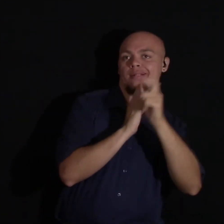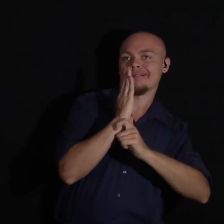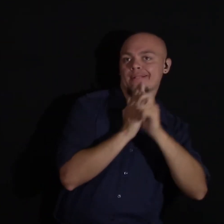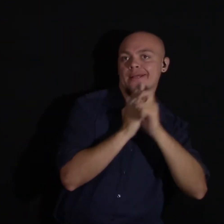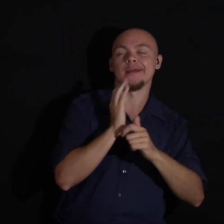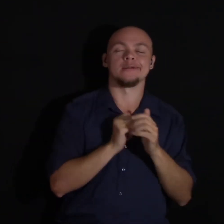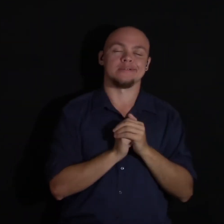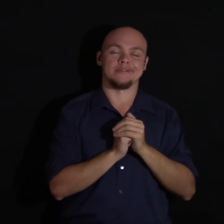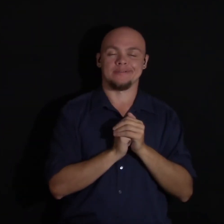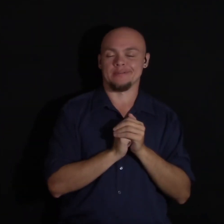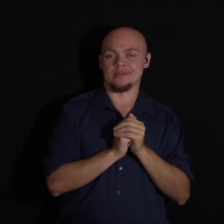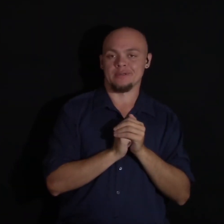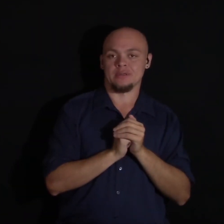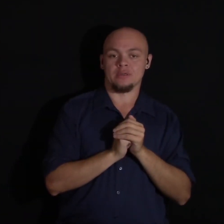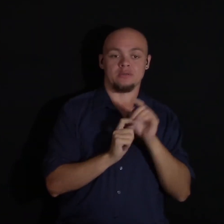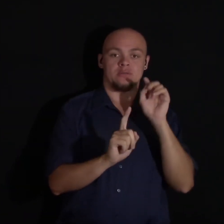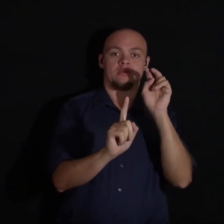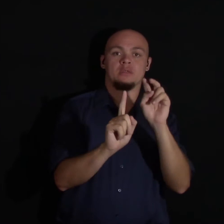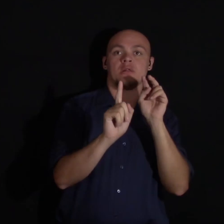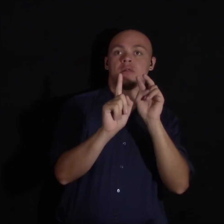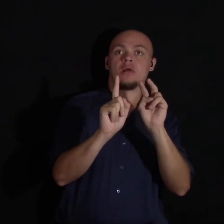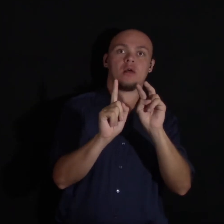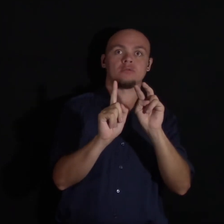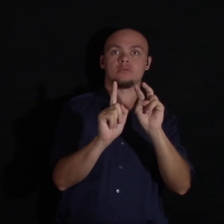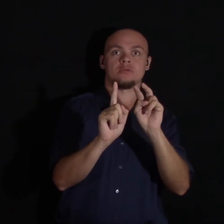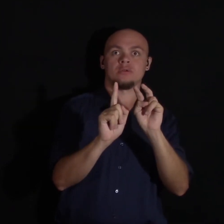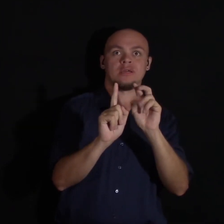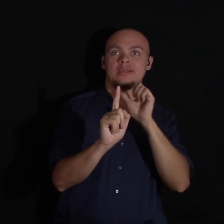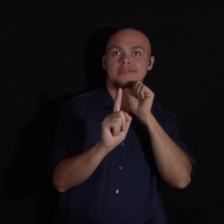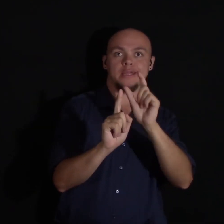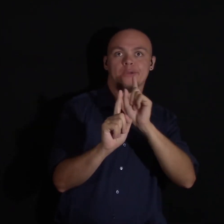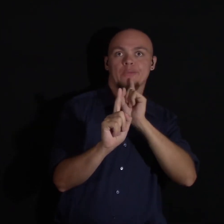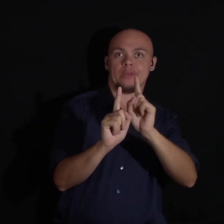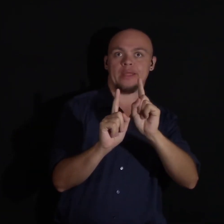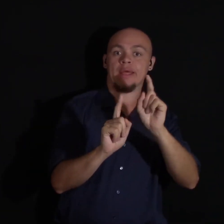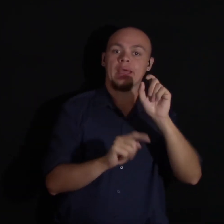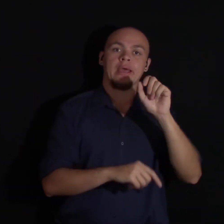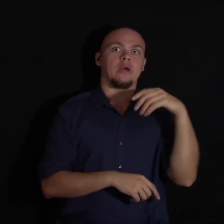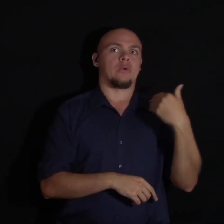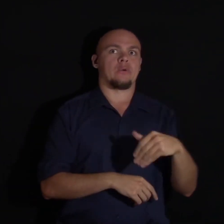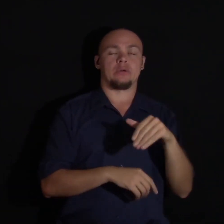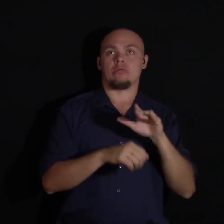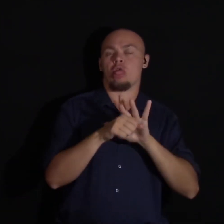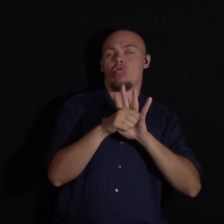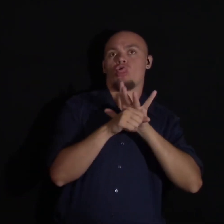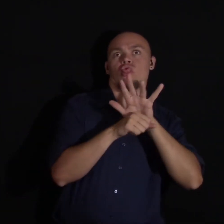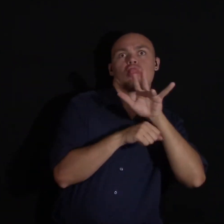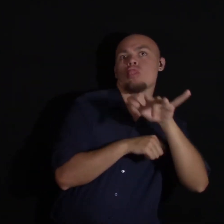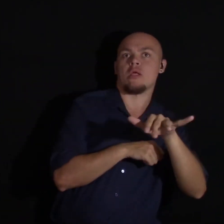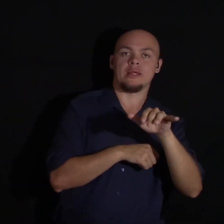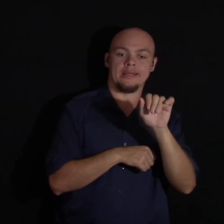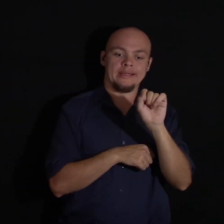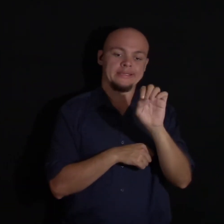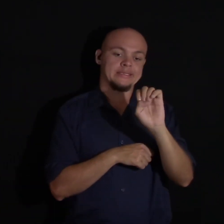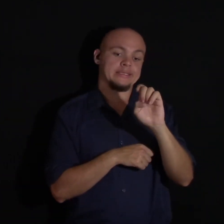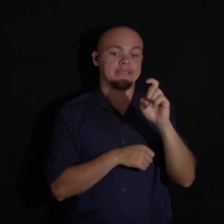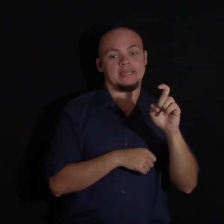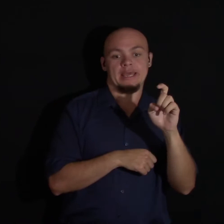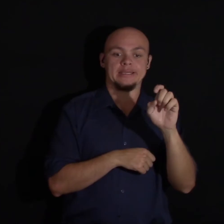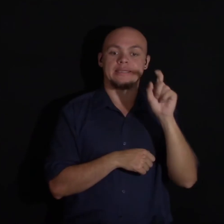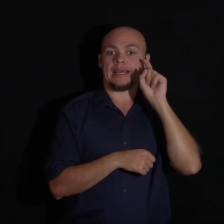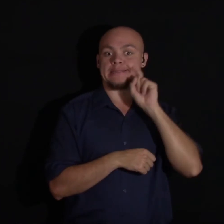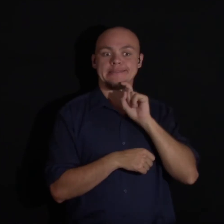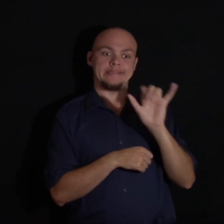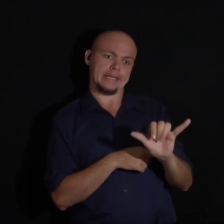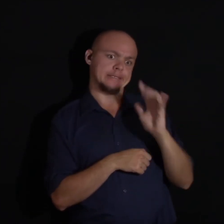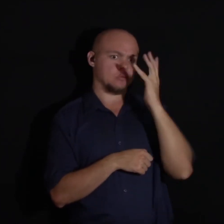us a totally unrealistic and over-sexualized version of what sex is, telling us what sex and sexy is supposed